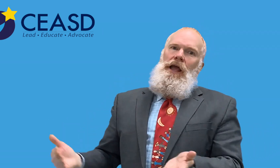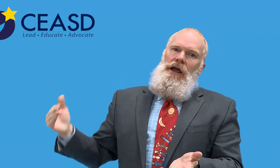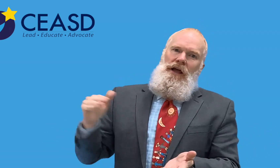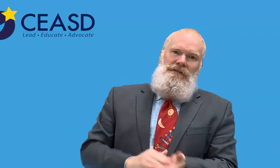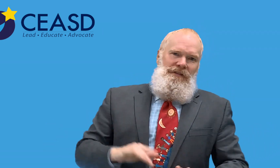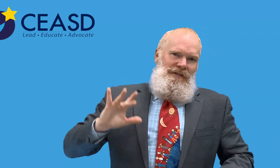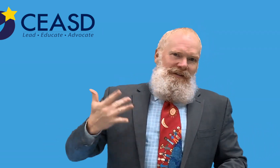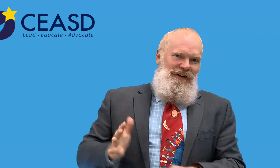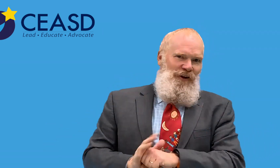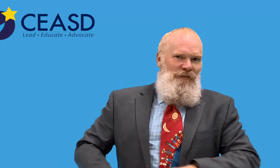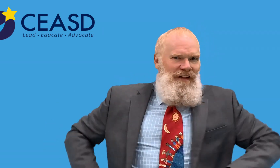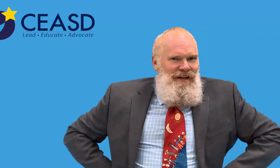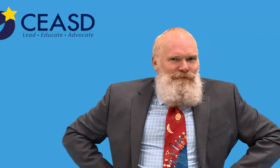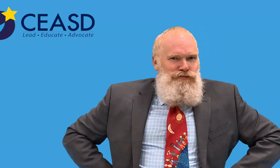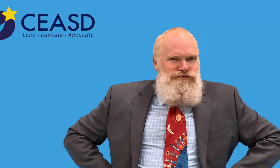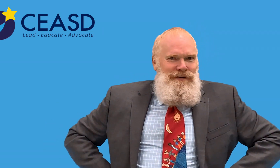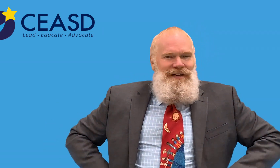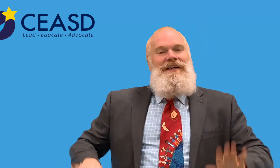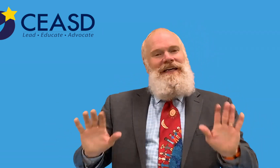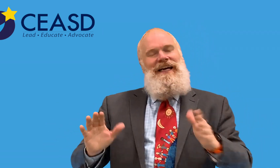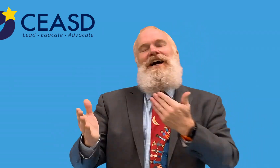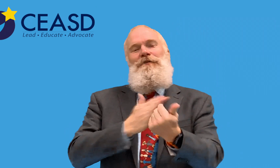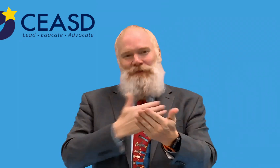now been interrupted. Coronavirus strikes again.